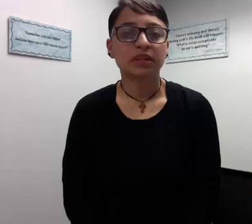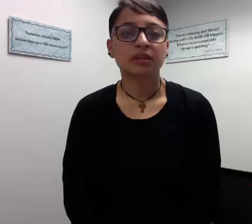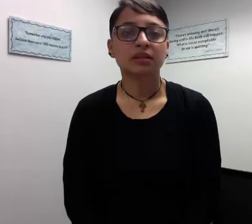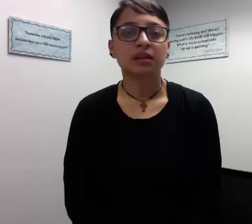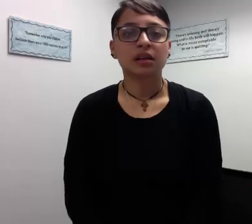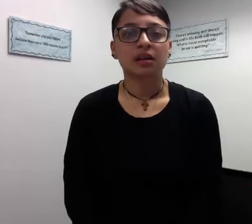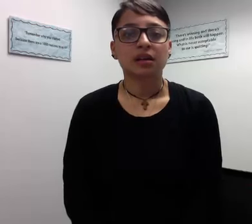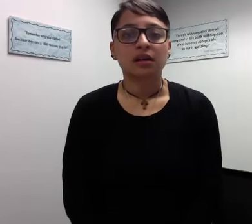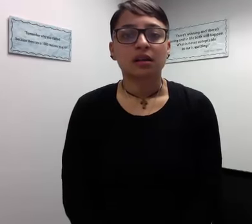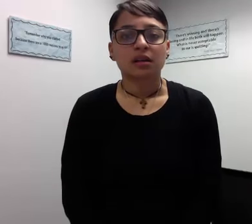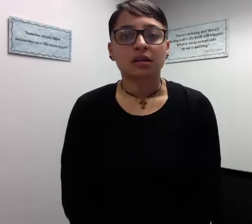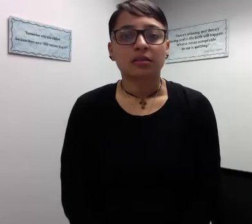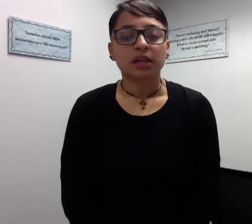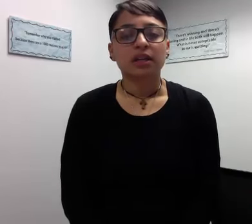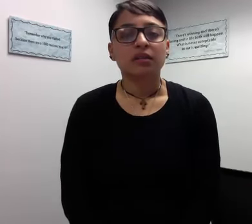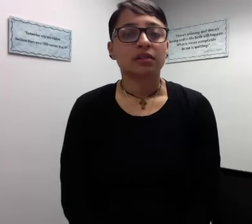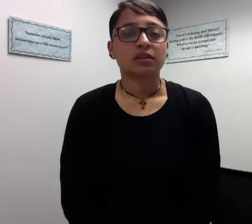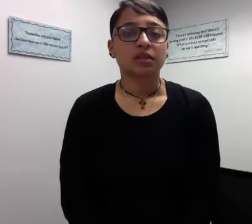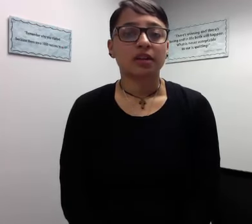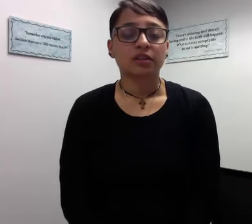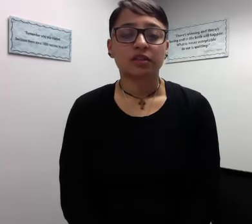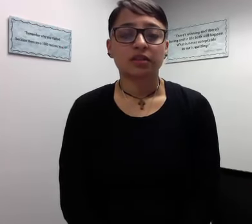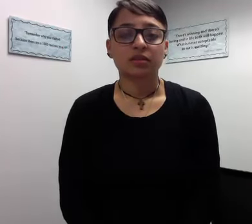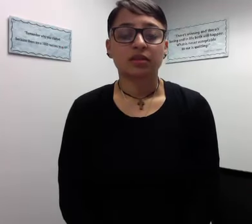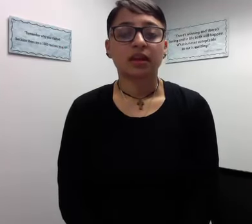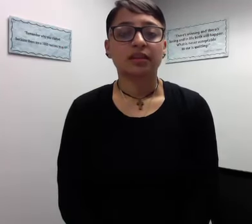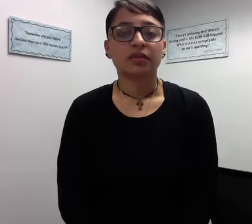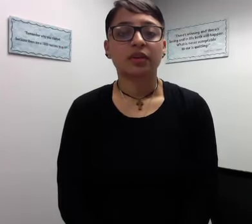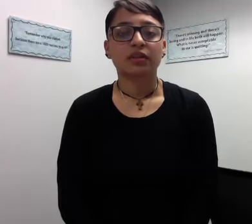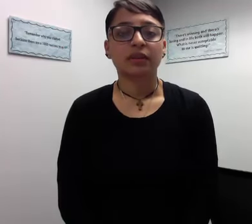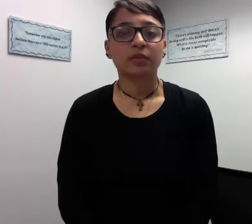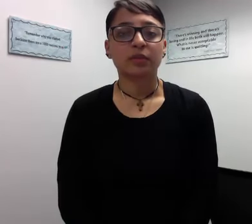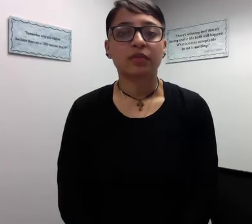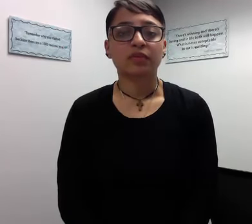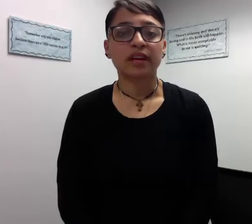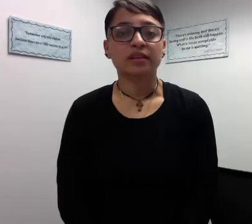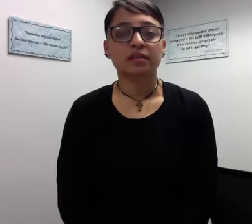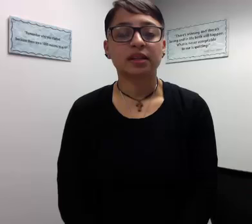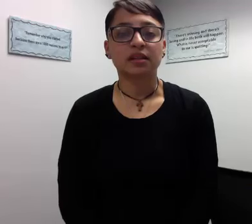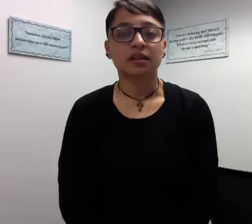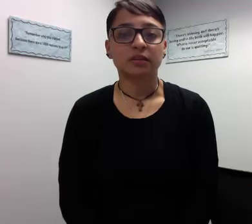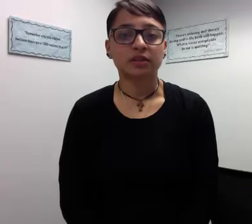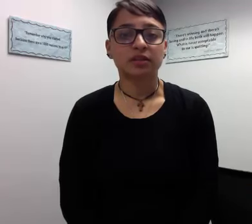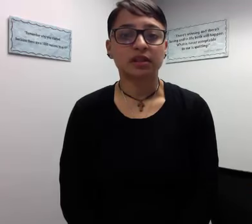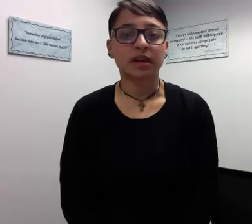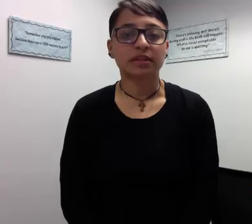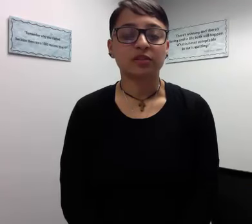examine many of the challenges that deaf and hard of hearing people face in emergency